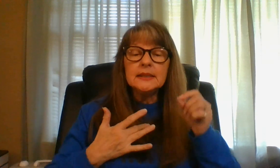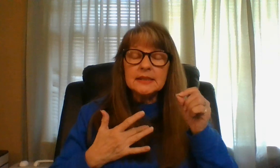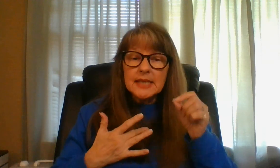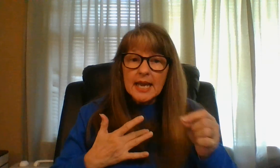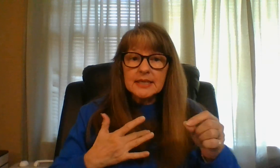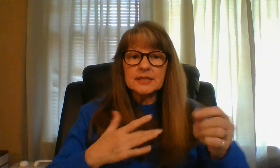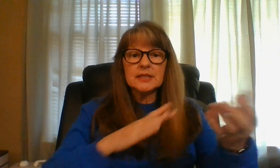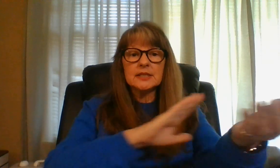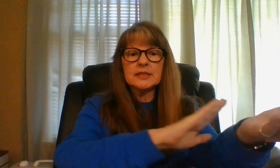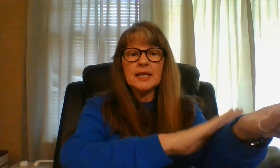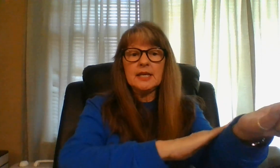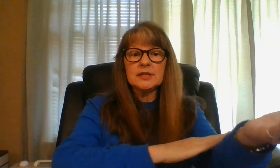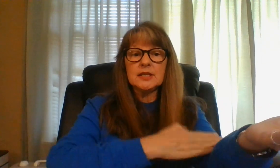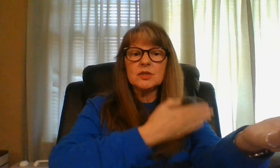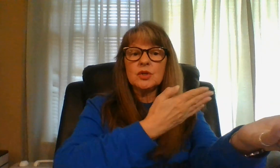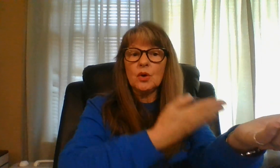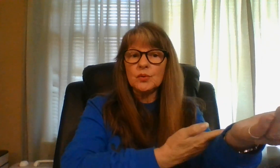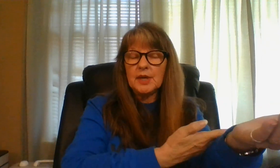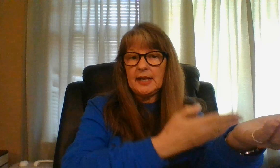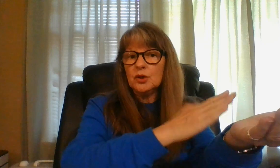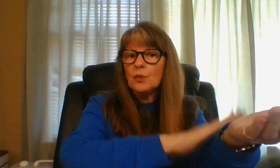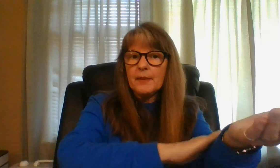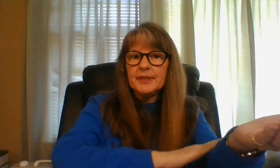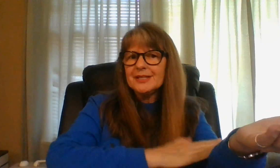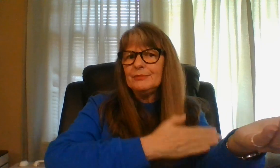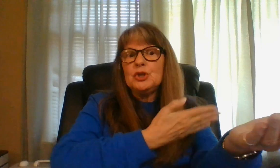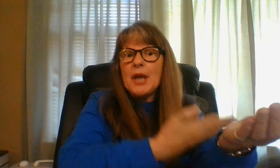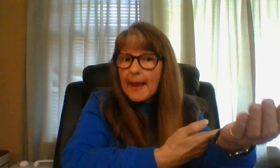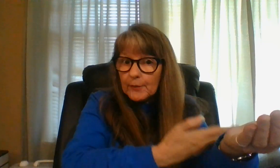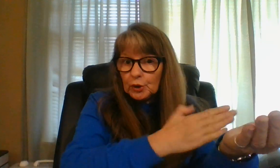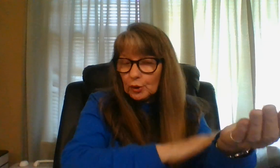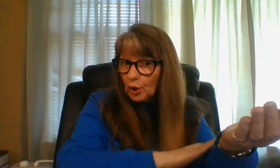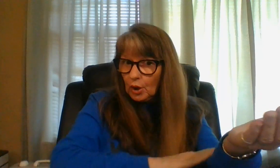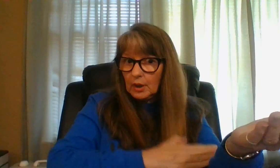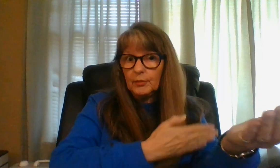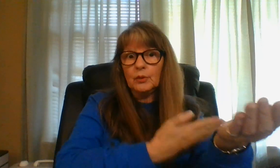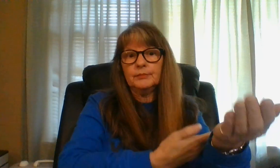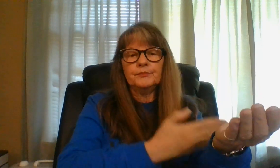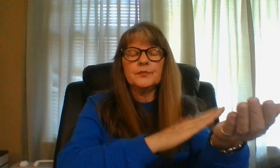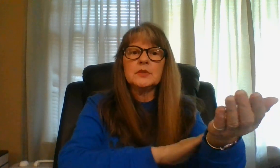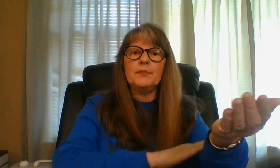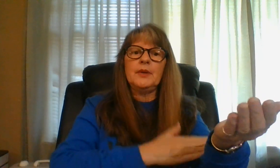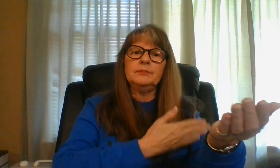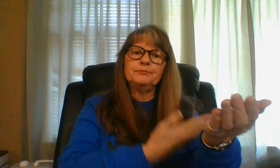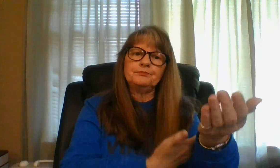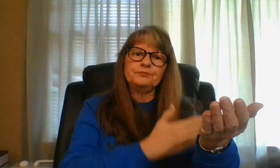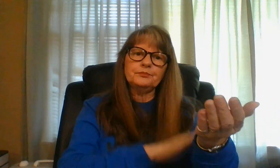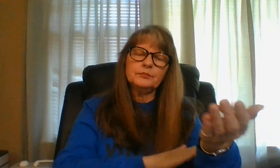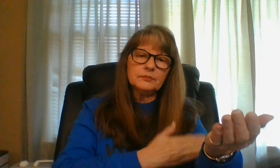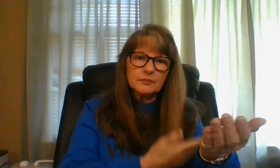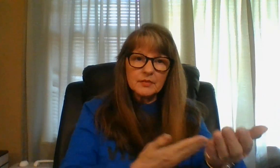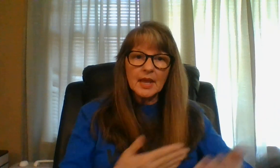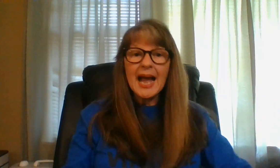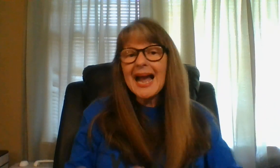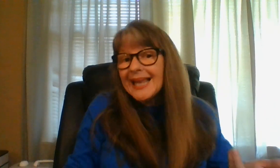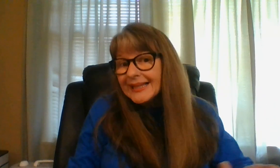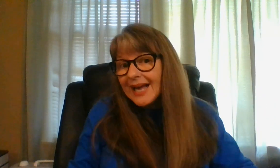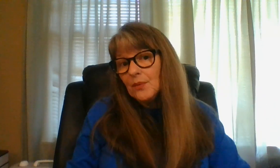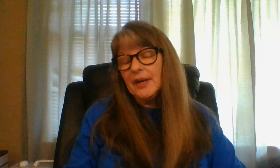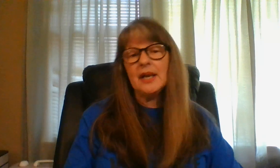In Texas, this is the old sign, like you're wiping some jam on your arm or something. I like that one, and